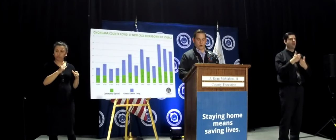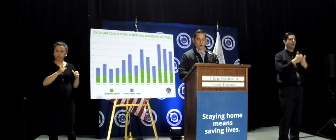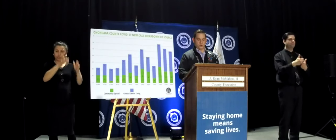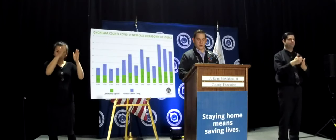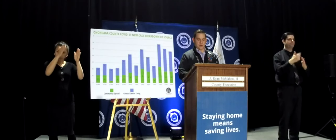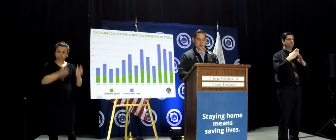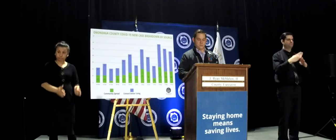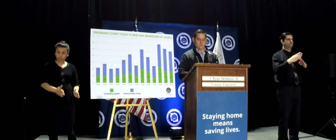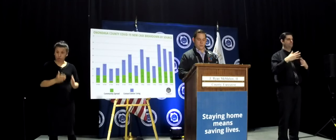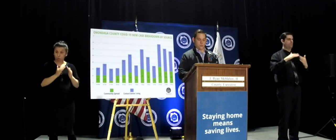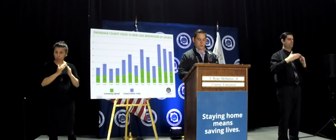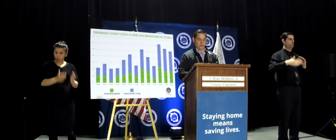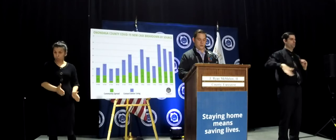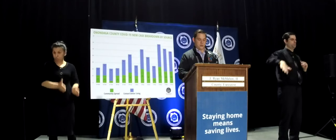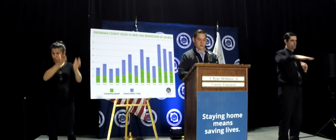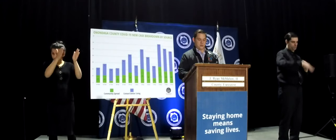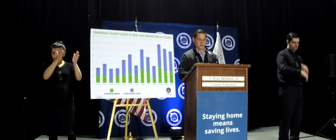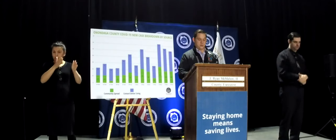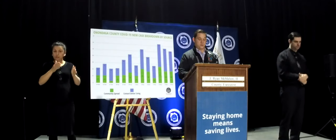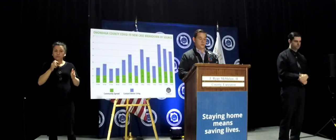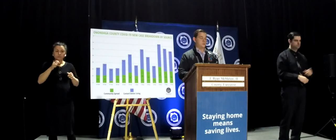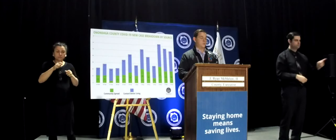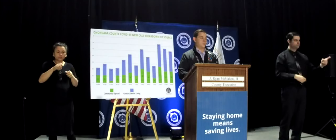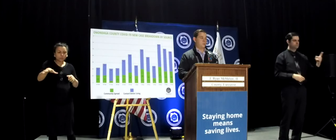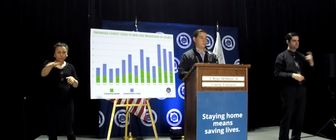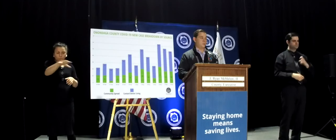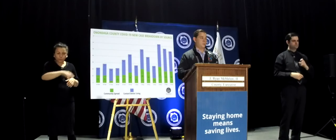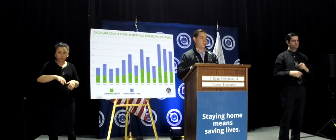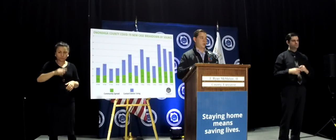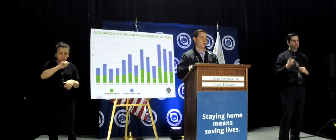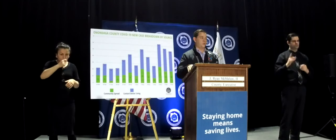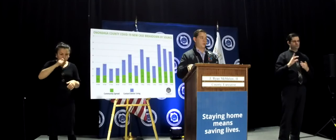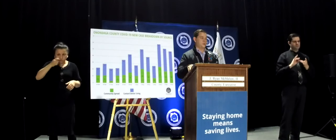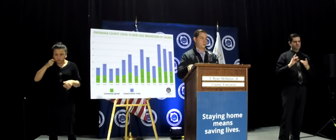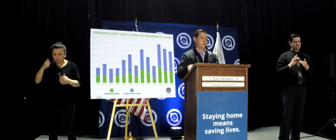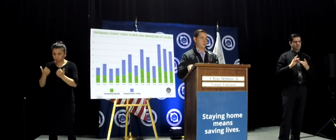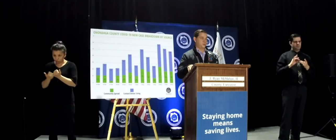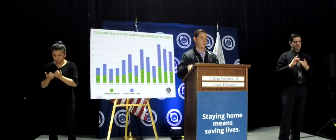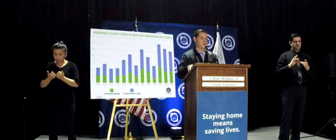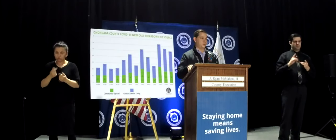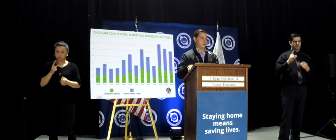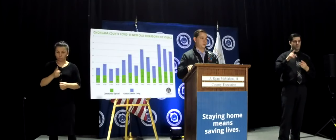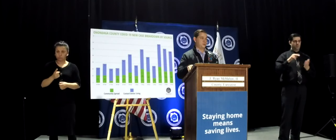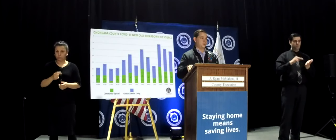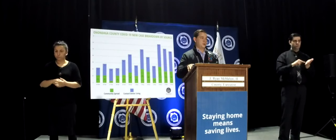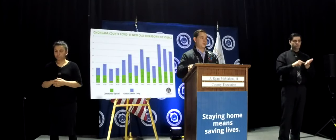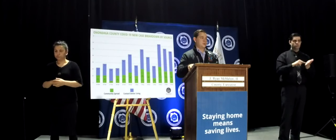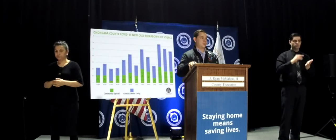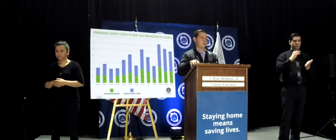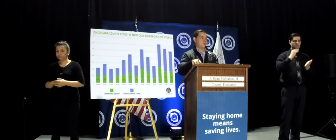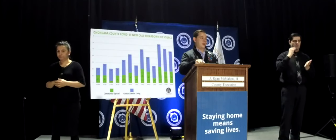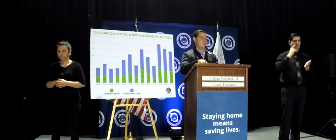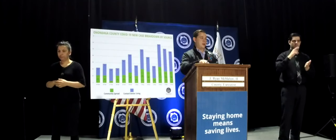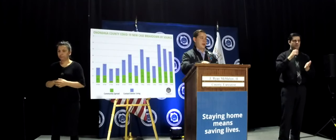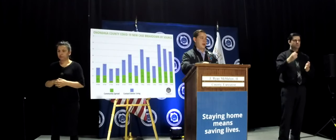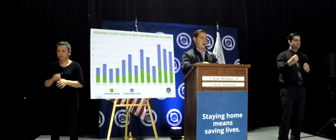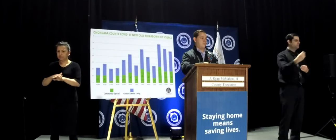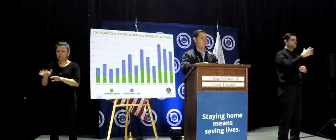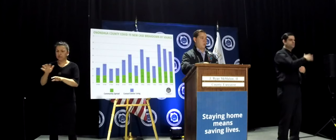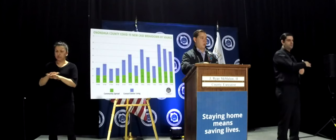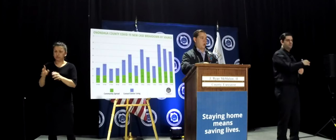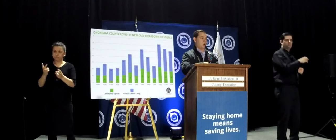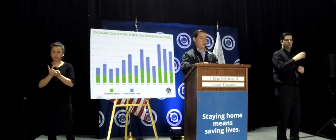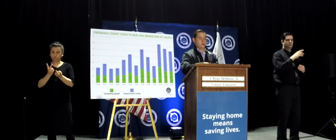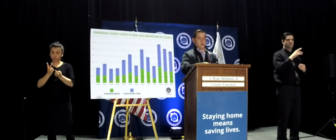we've worked with there's COVID floors on multiple facilities. Some of them